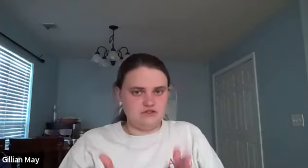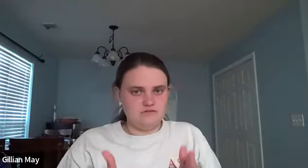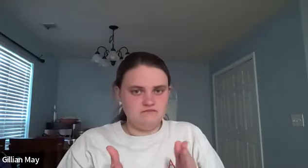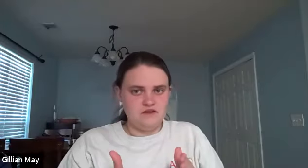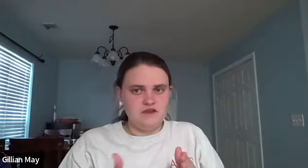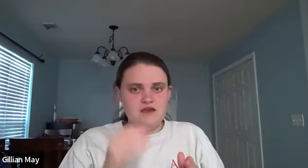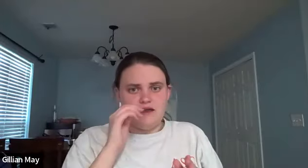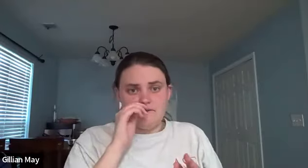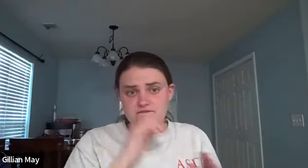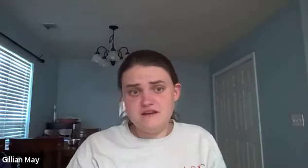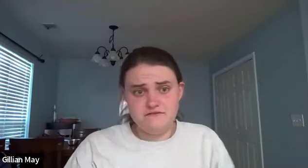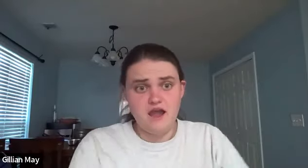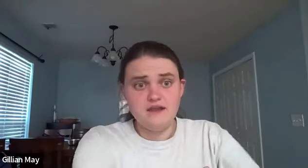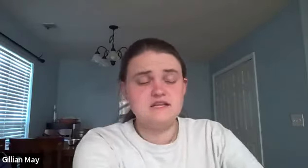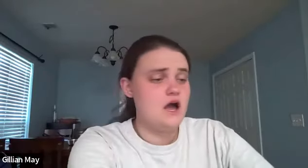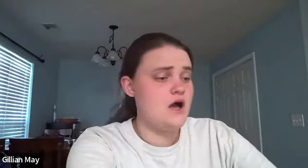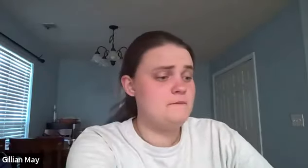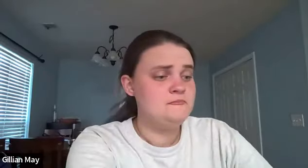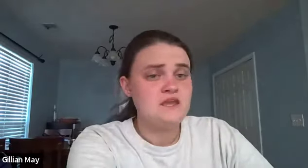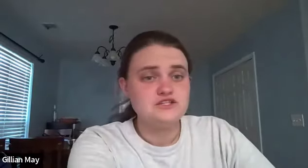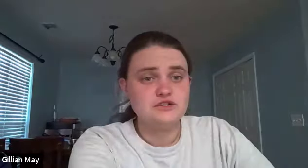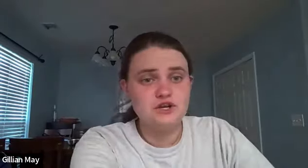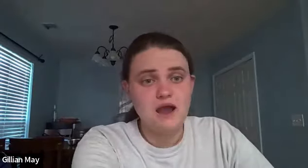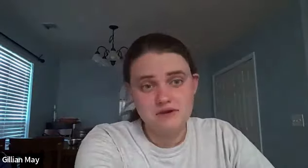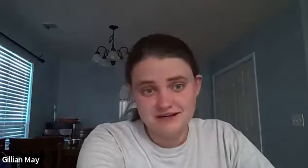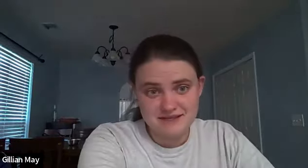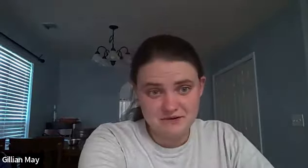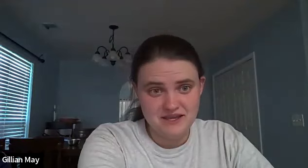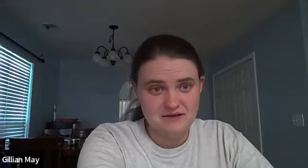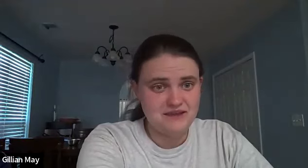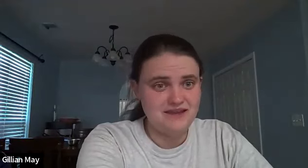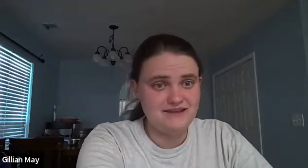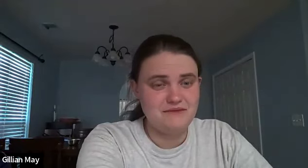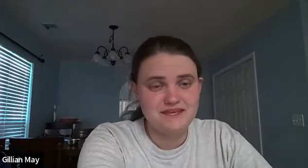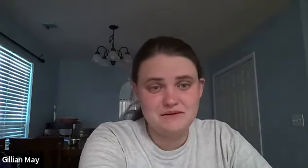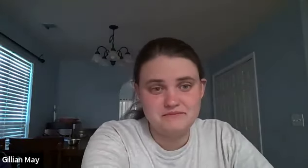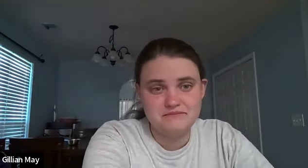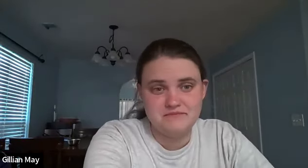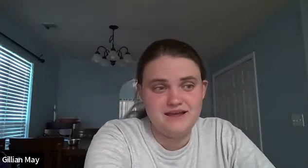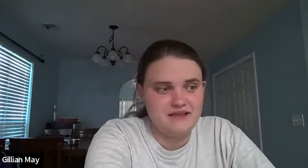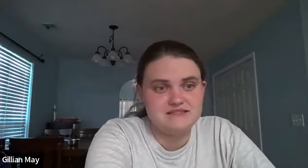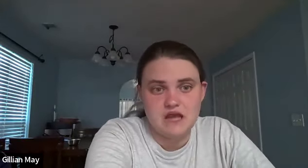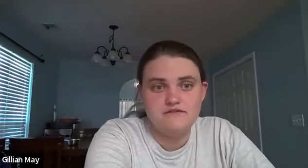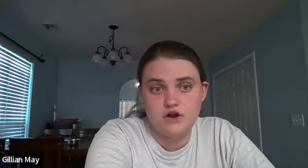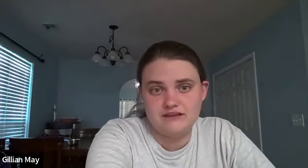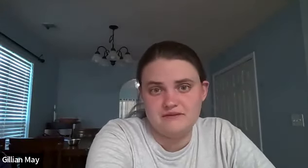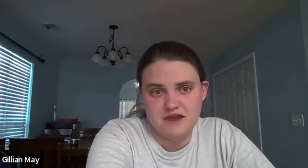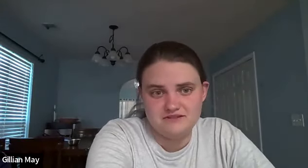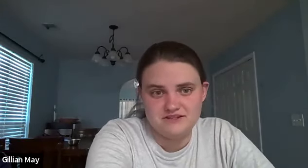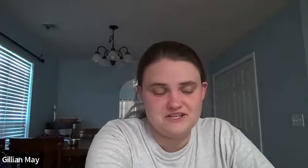Counselor. Fun fact. So, I work at a summer camp, and my staff are called camp counselors.